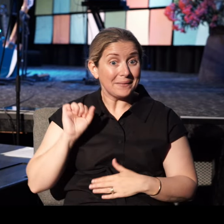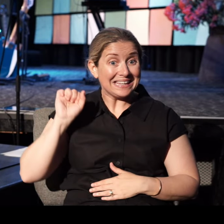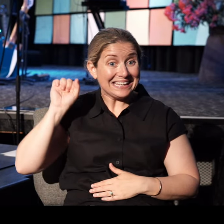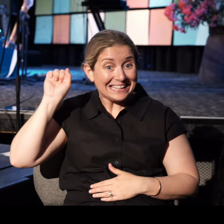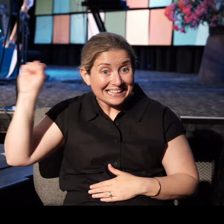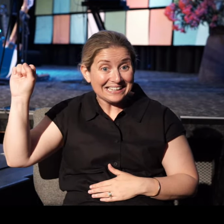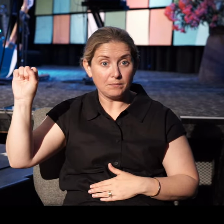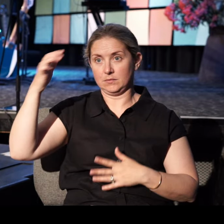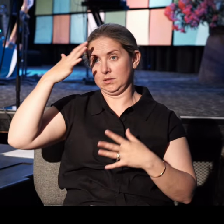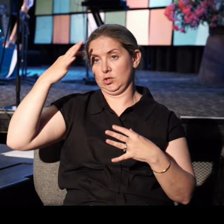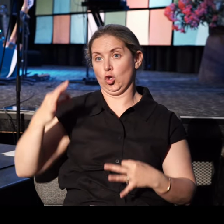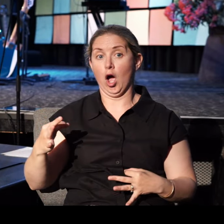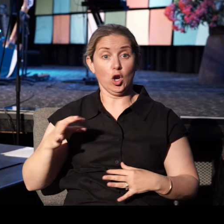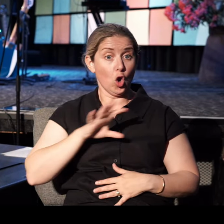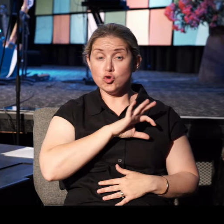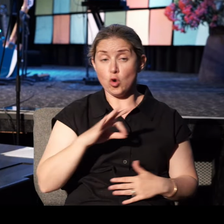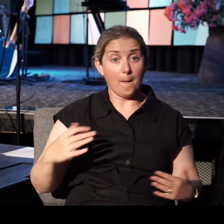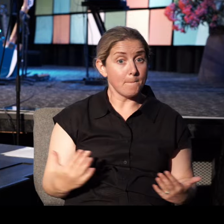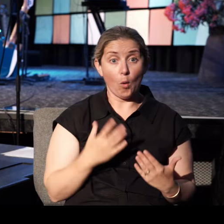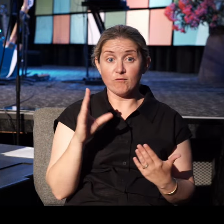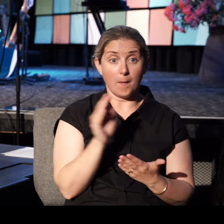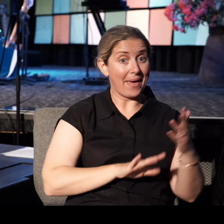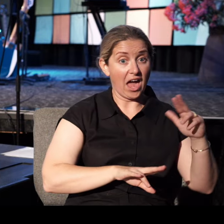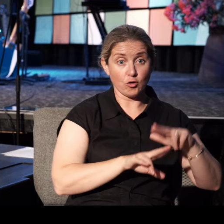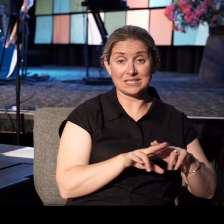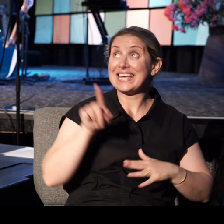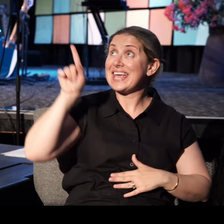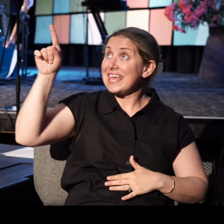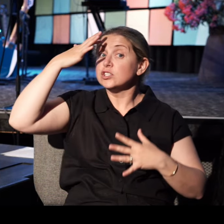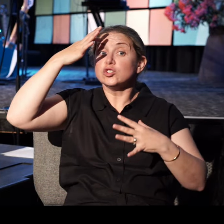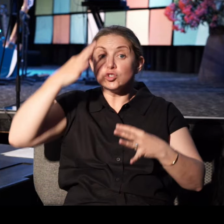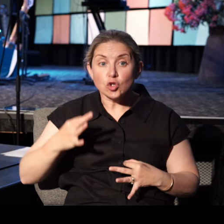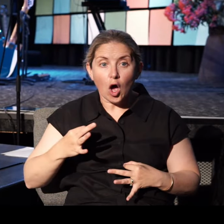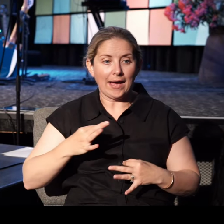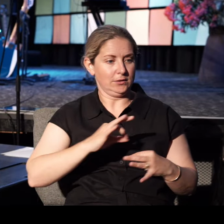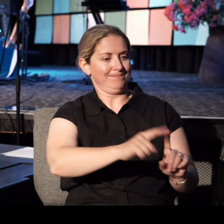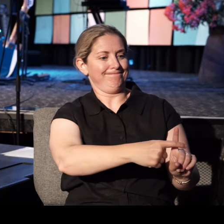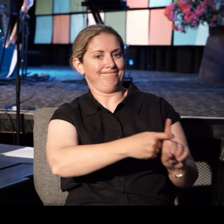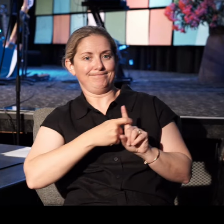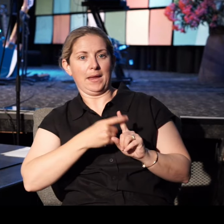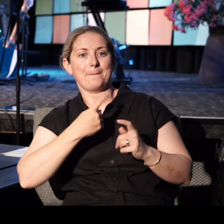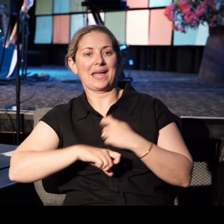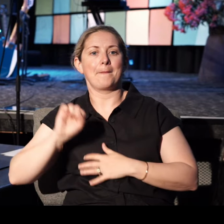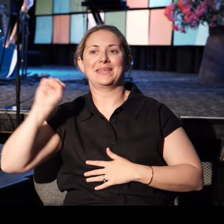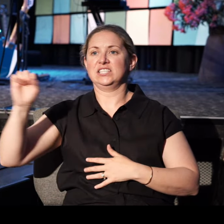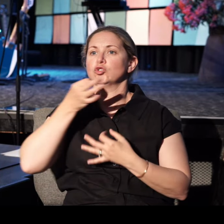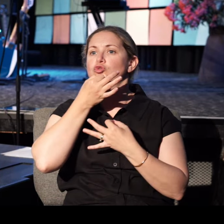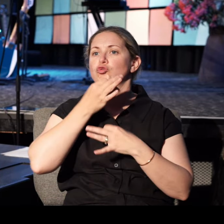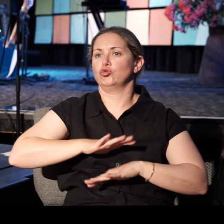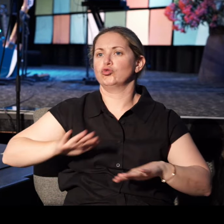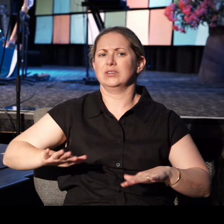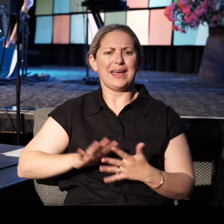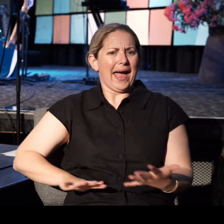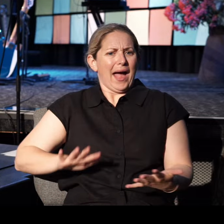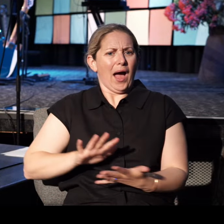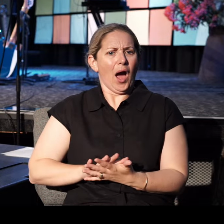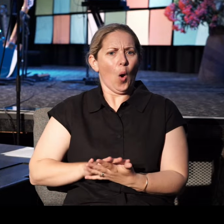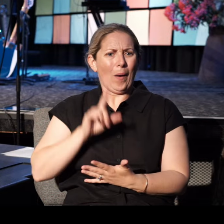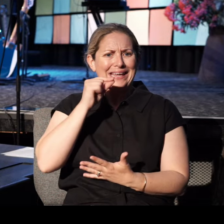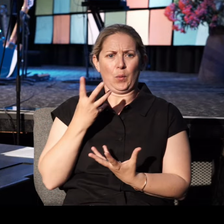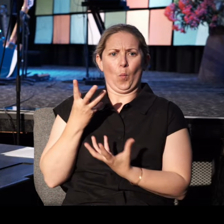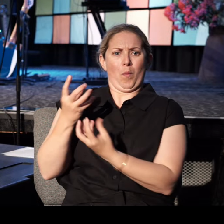of God. It's His choice to give us the right to become His children by the atoning sacrifice of